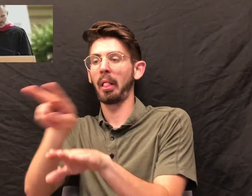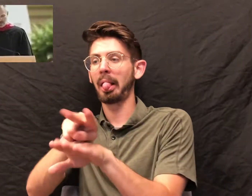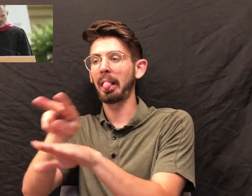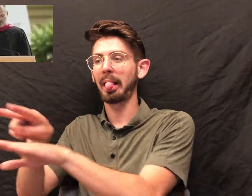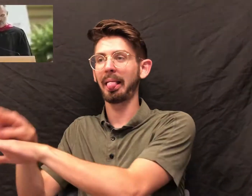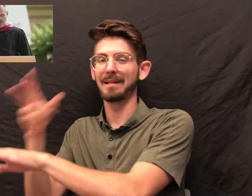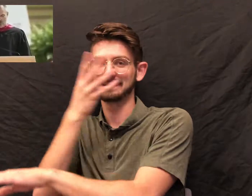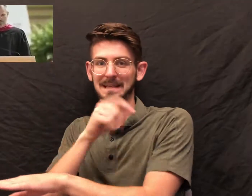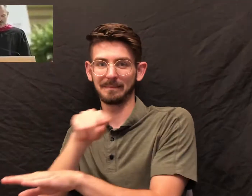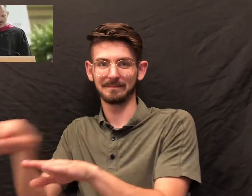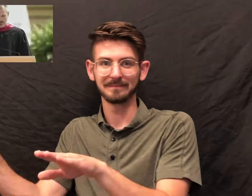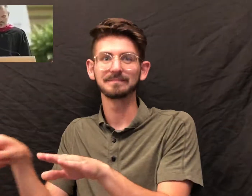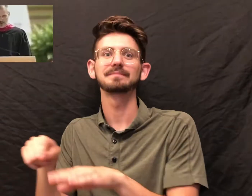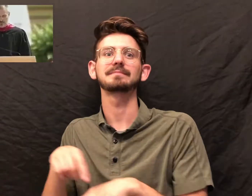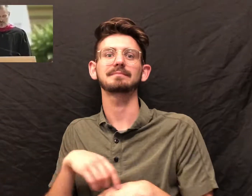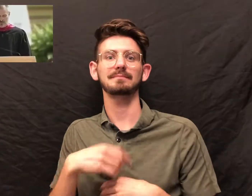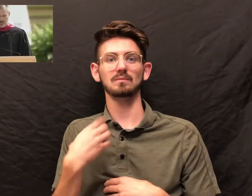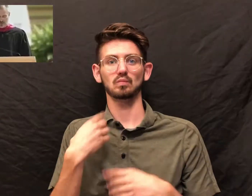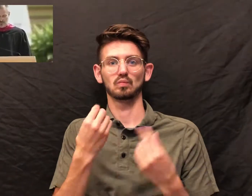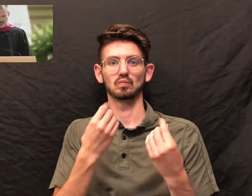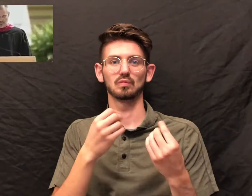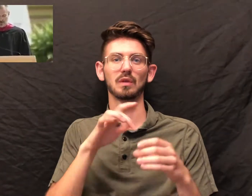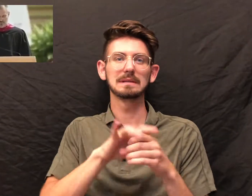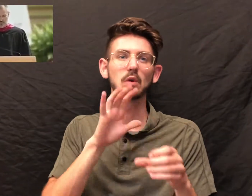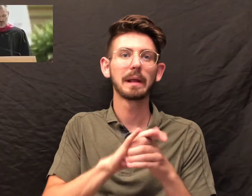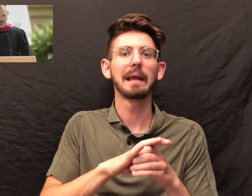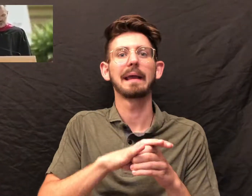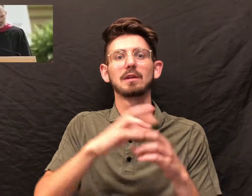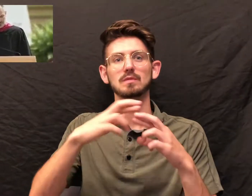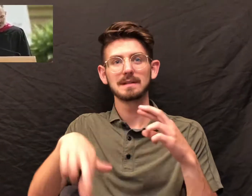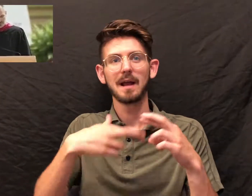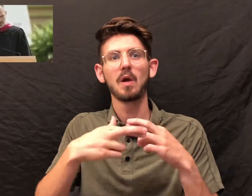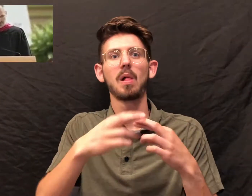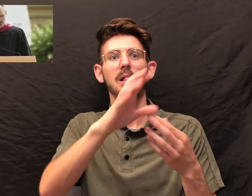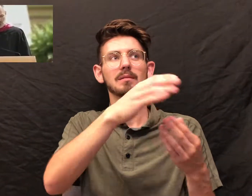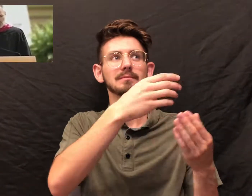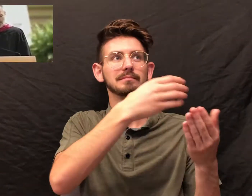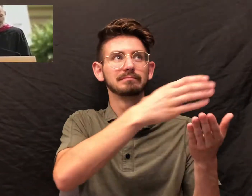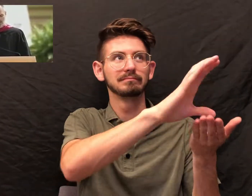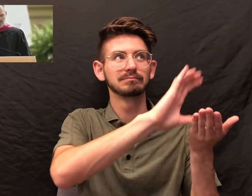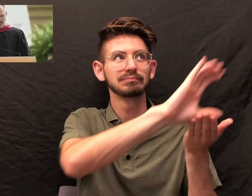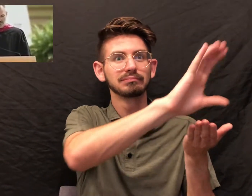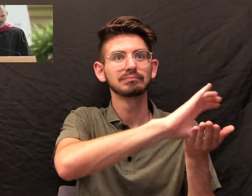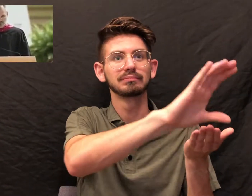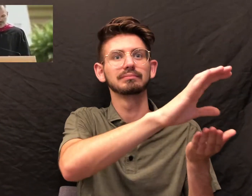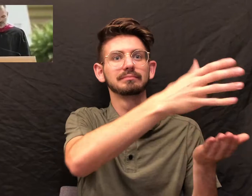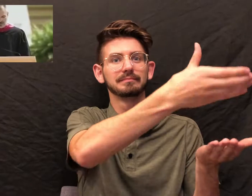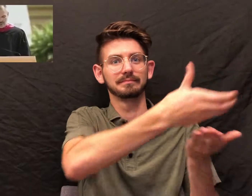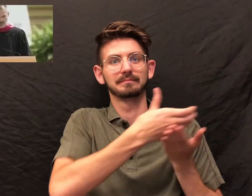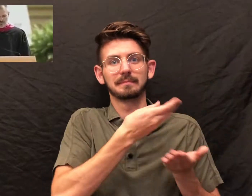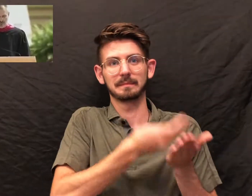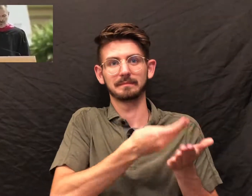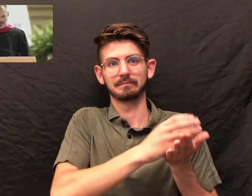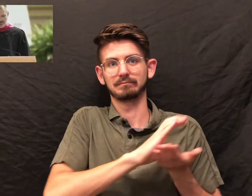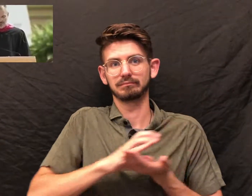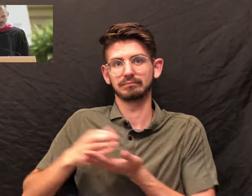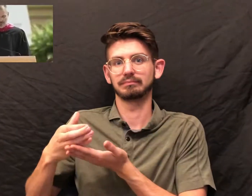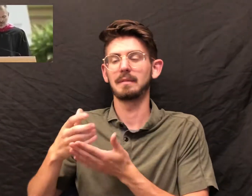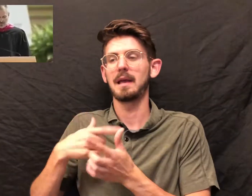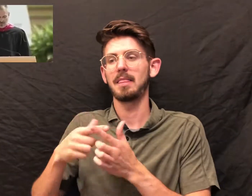with. And I would walk the 7 miles across town every Sunday night to get one good meal a week at the Hare Krishna